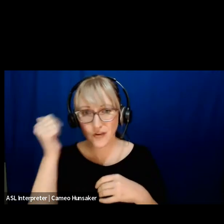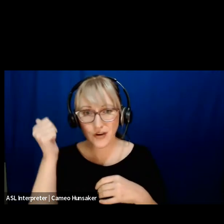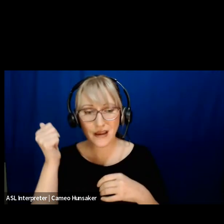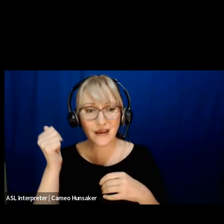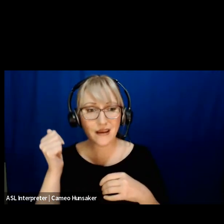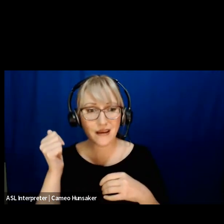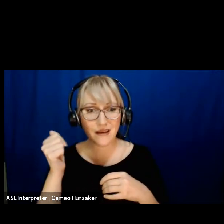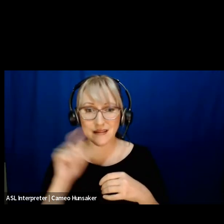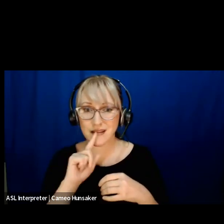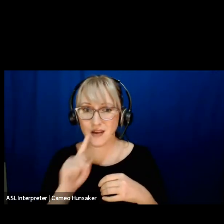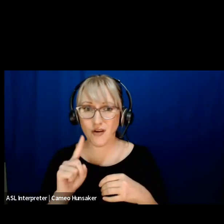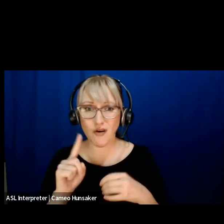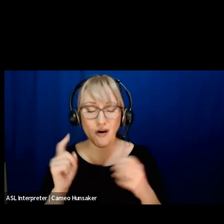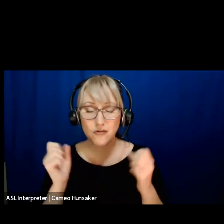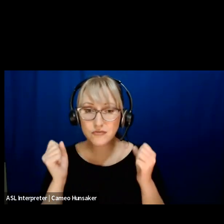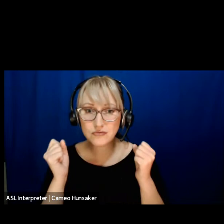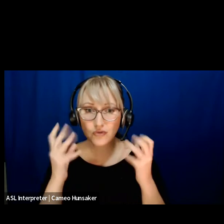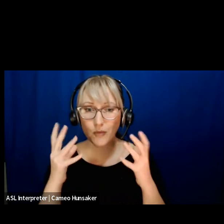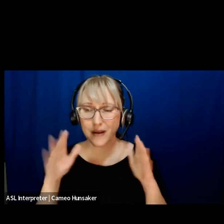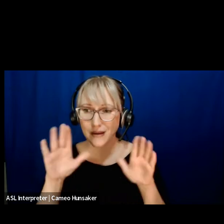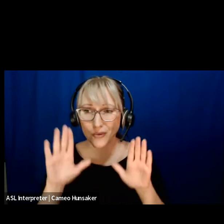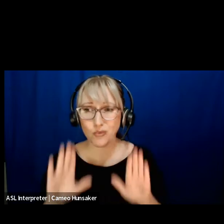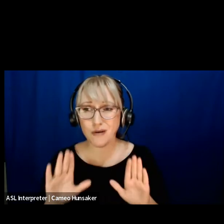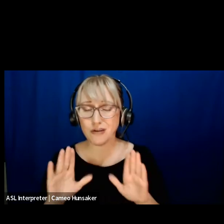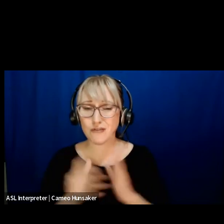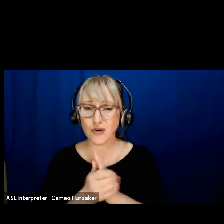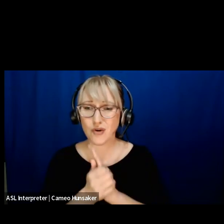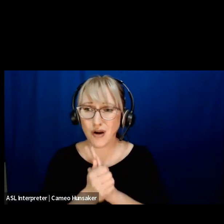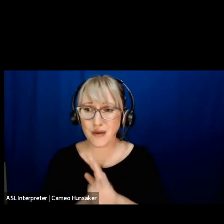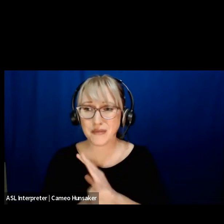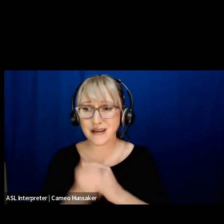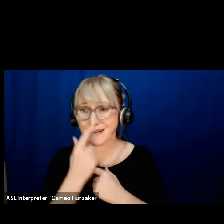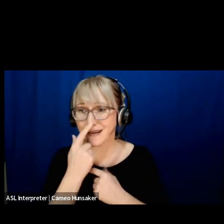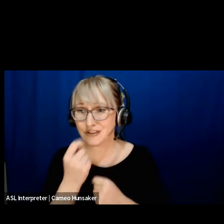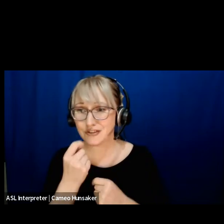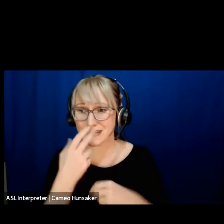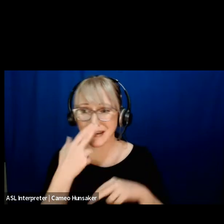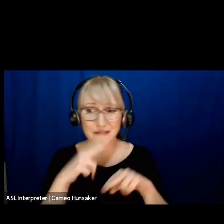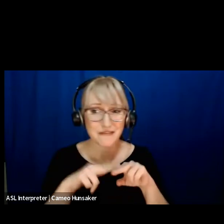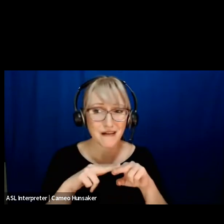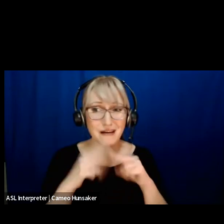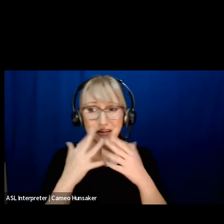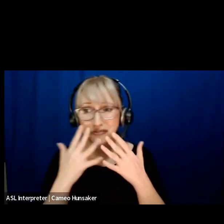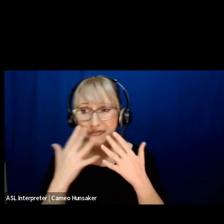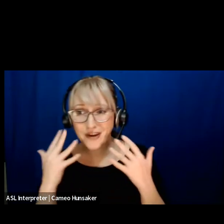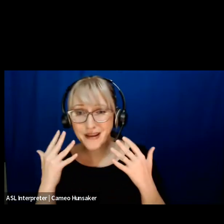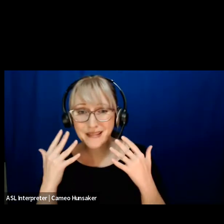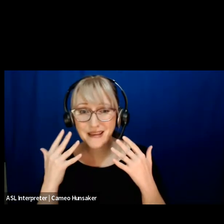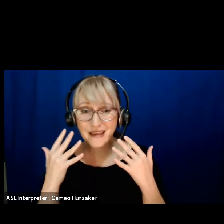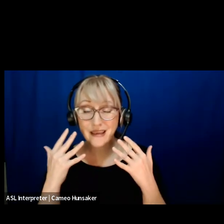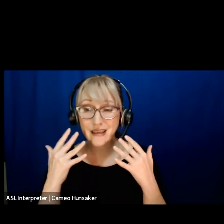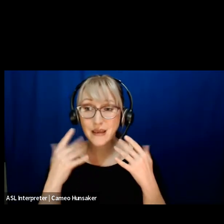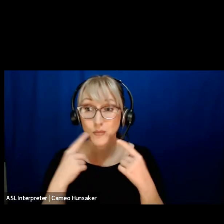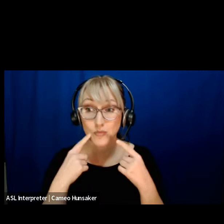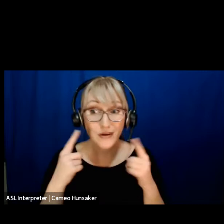many wonderful, competent, interesting, fun, friendly, productive persons with